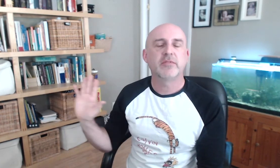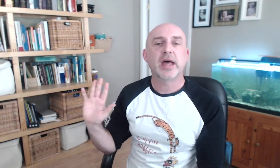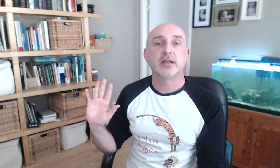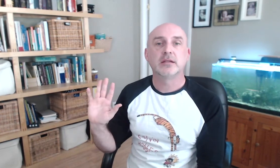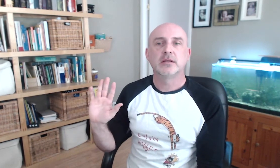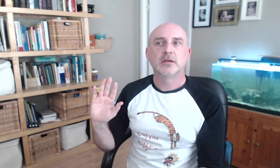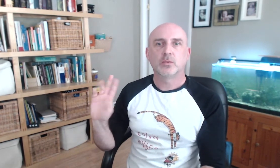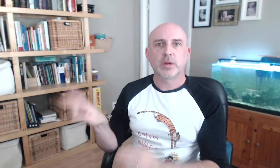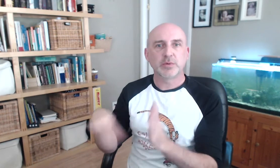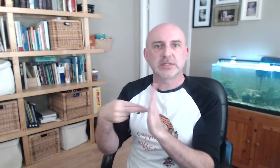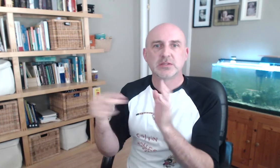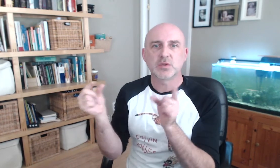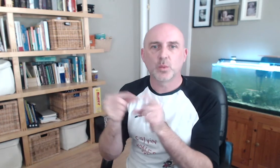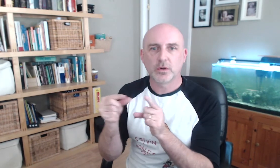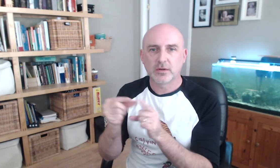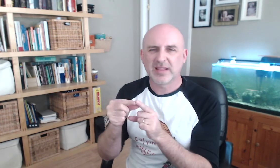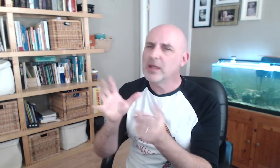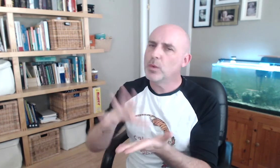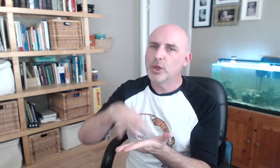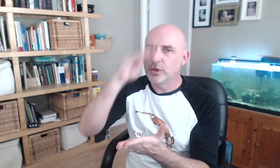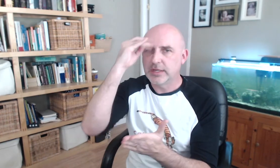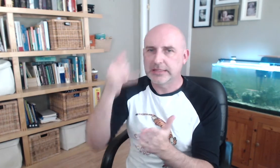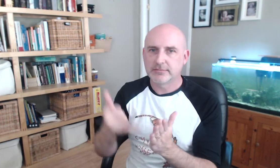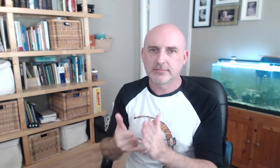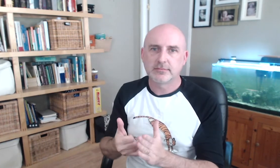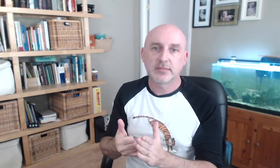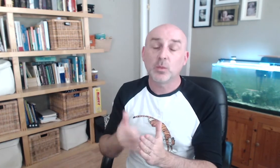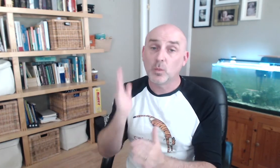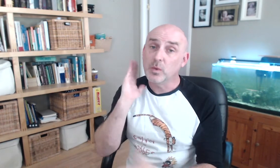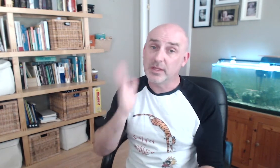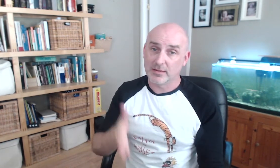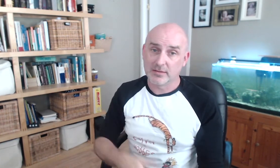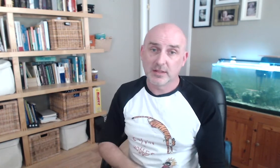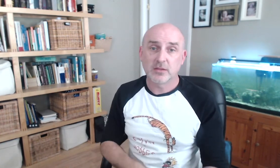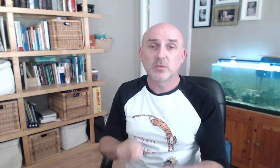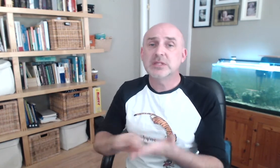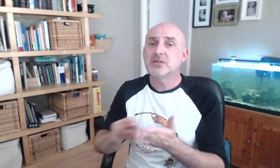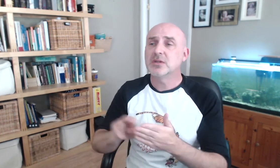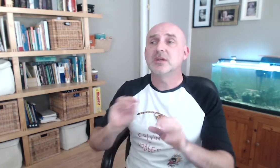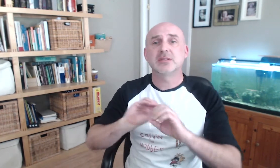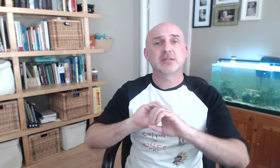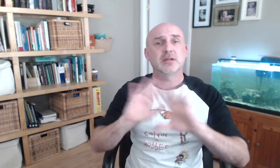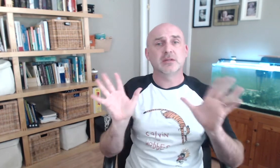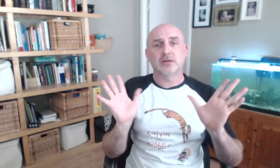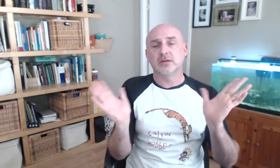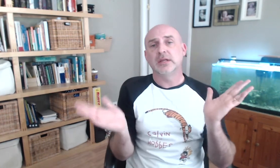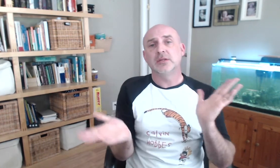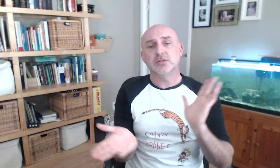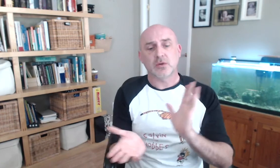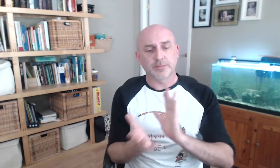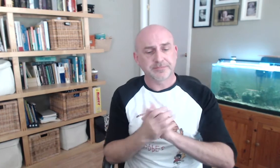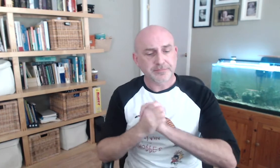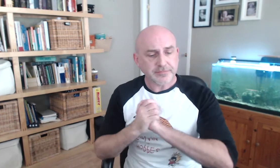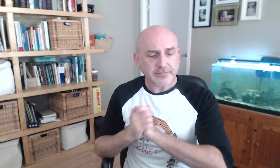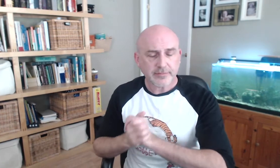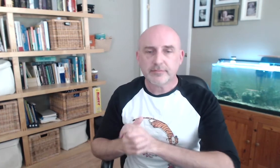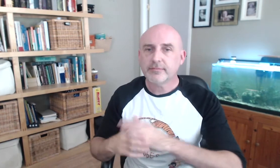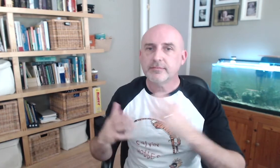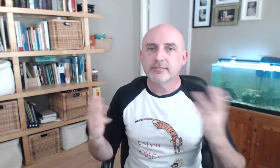that represents the word, and they will learn it. They will. The research on it is clear. So, I